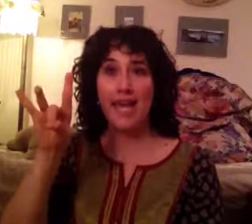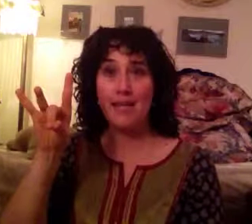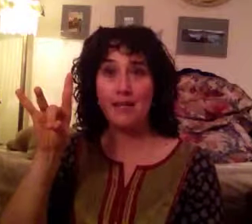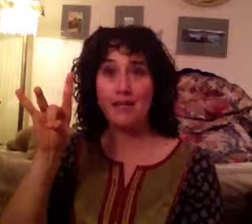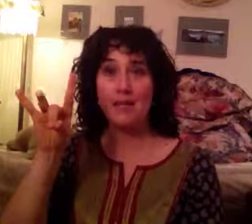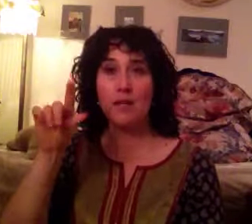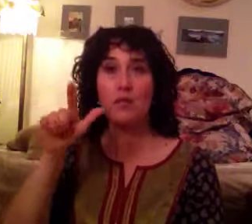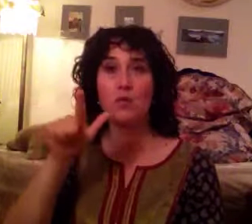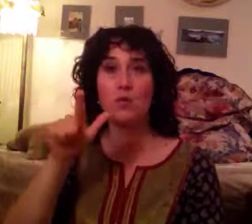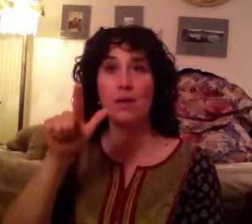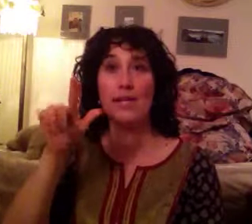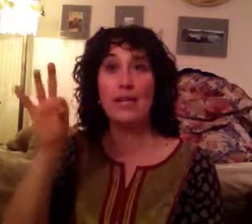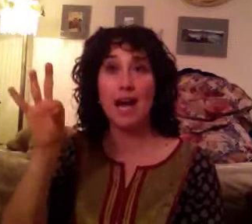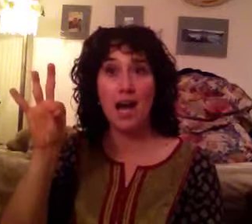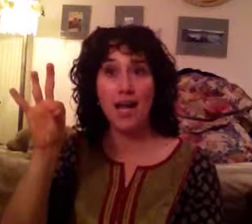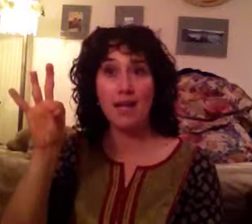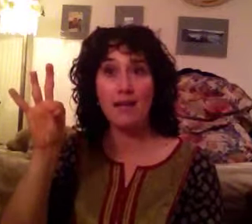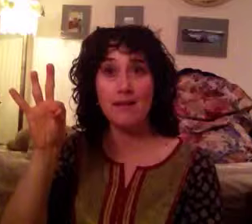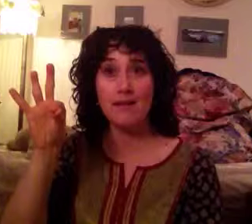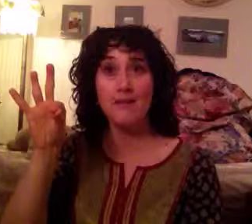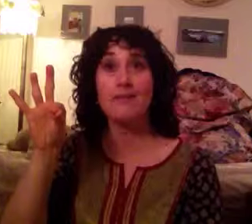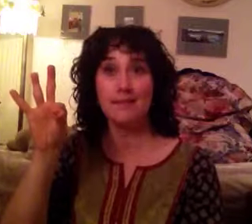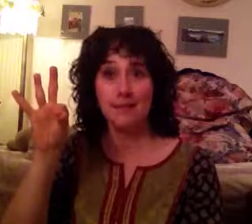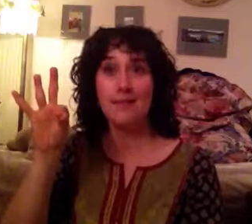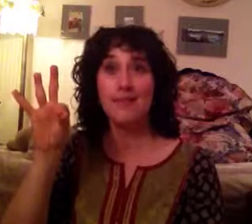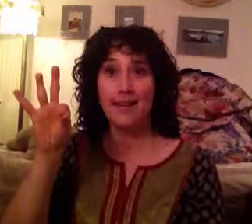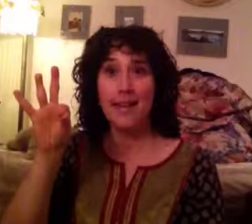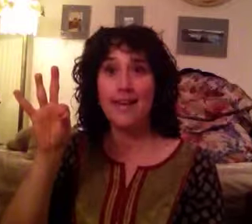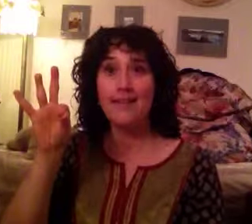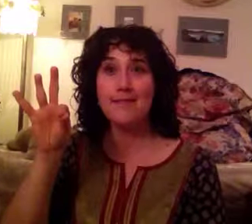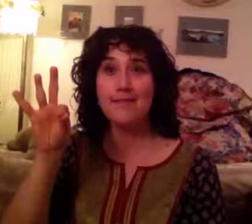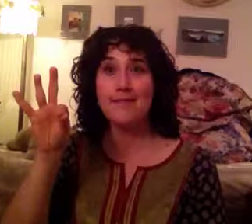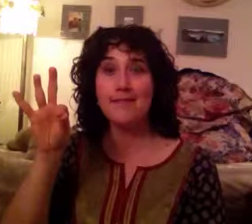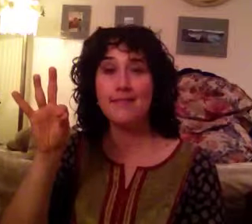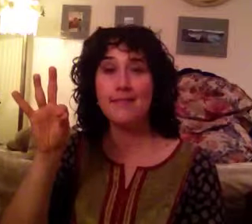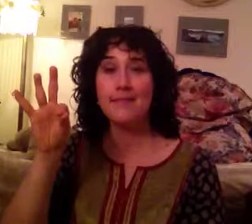28, 29. Okay.